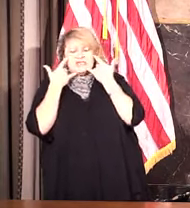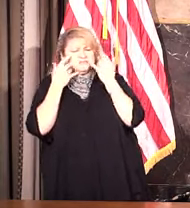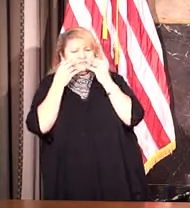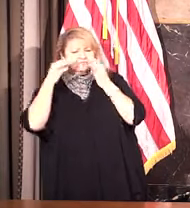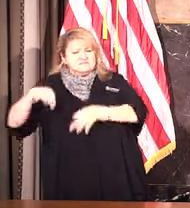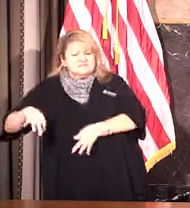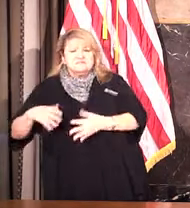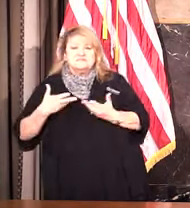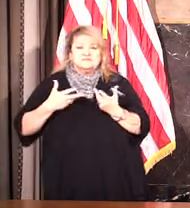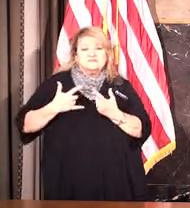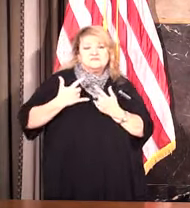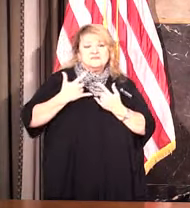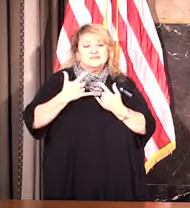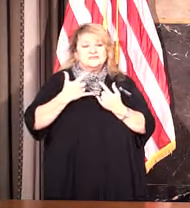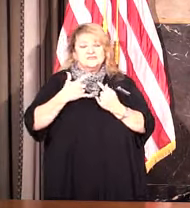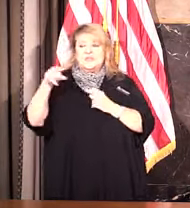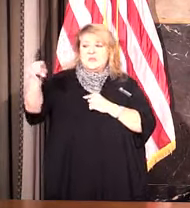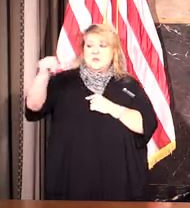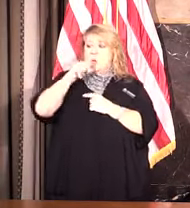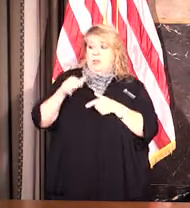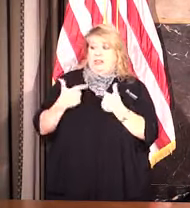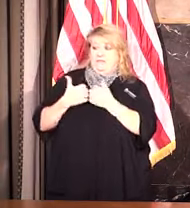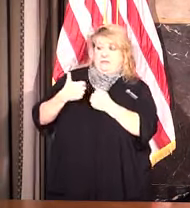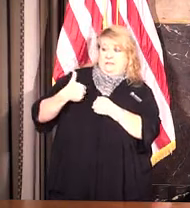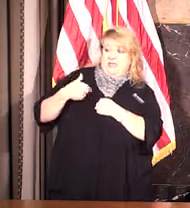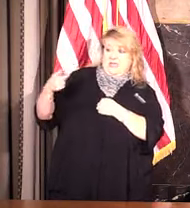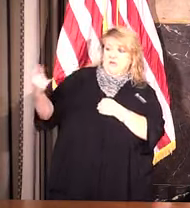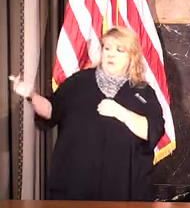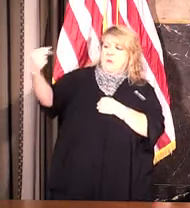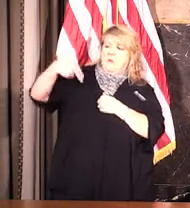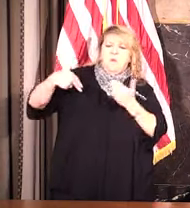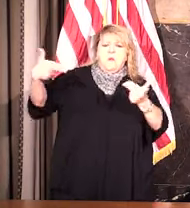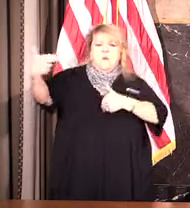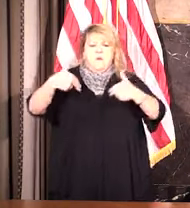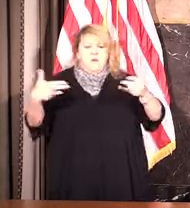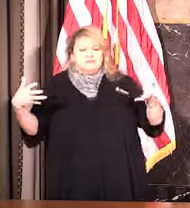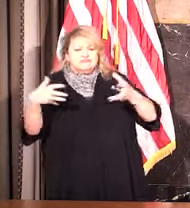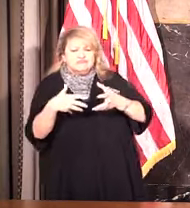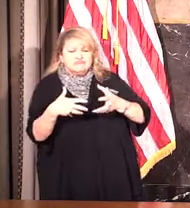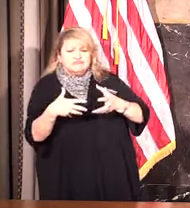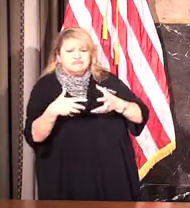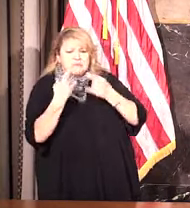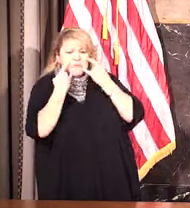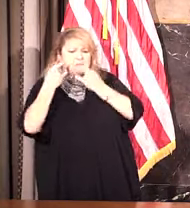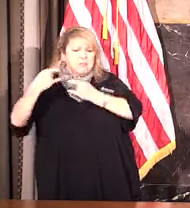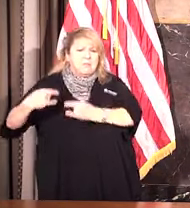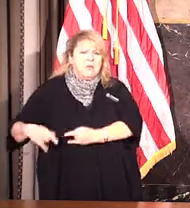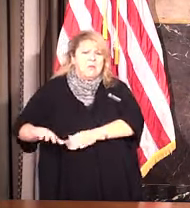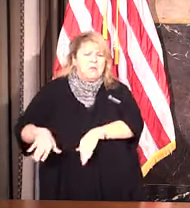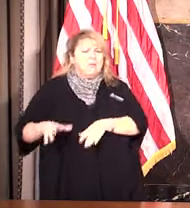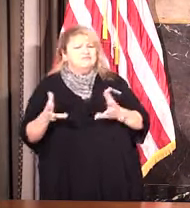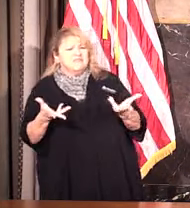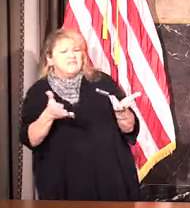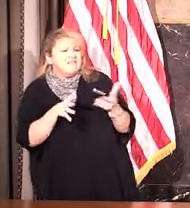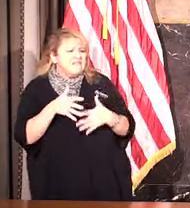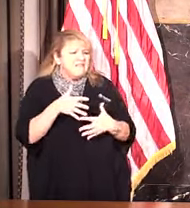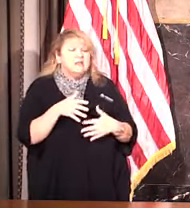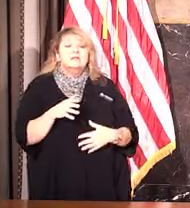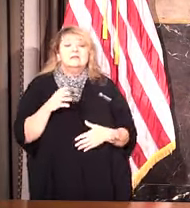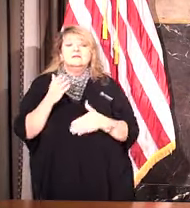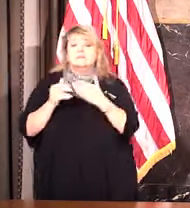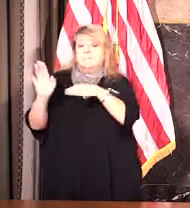not part of their immediate household. And we know that there were more businesses and patrons who were paying less attention